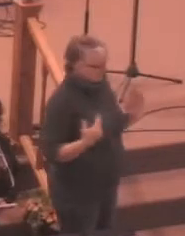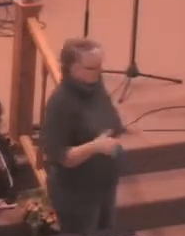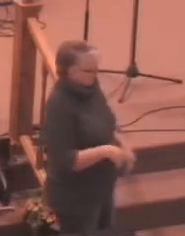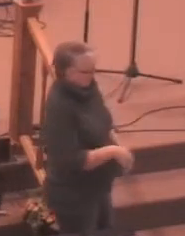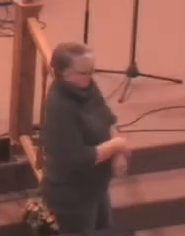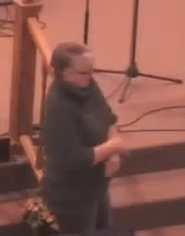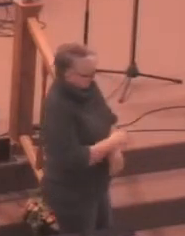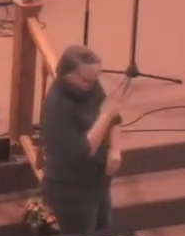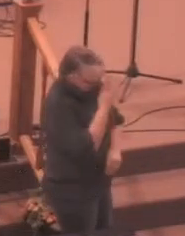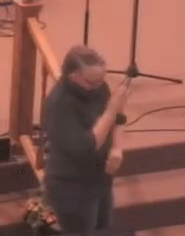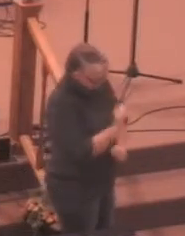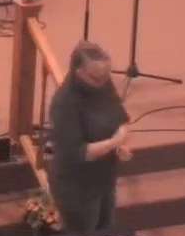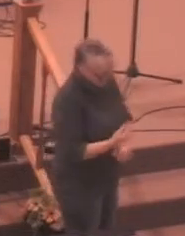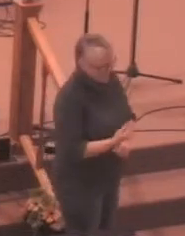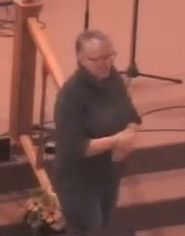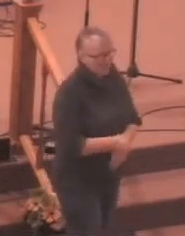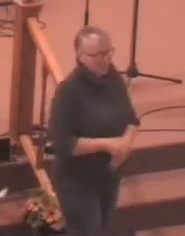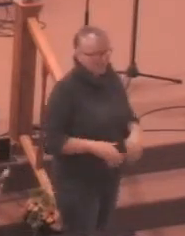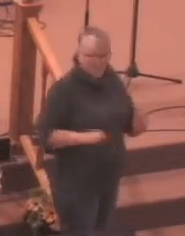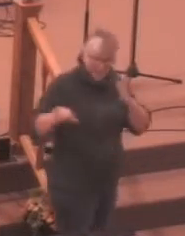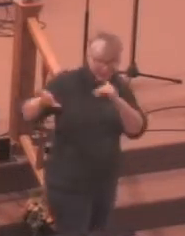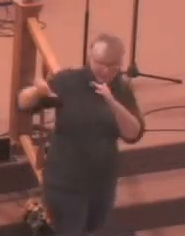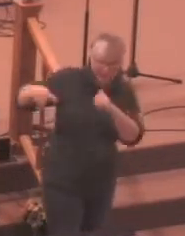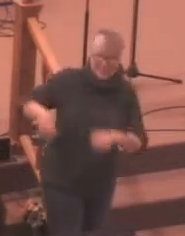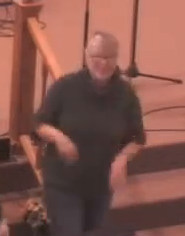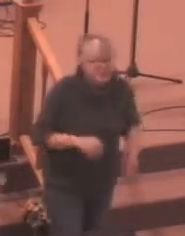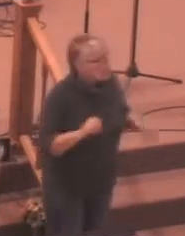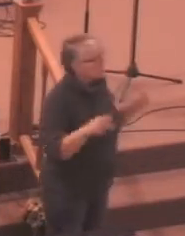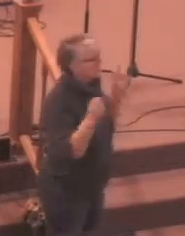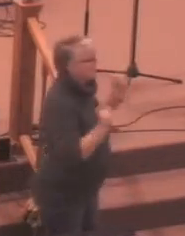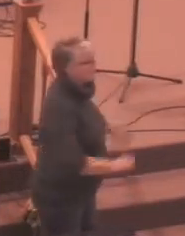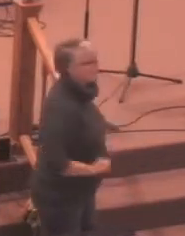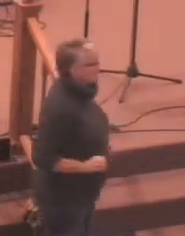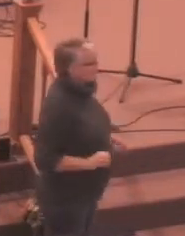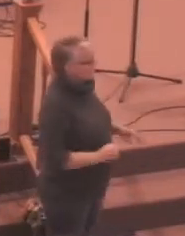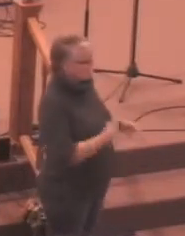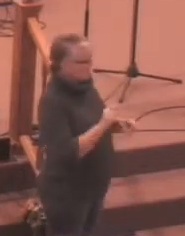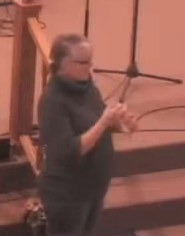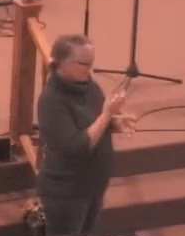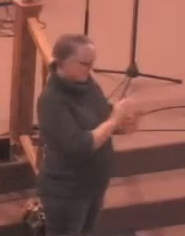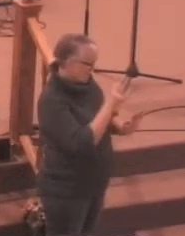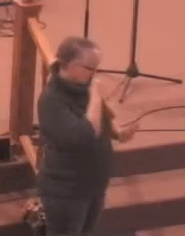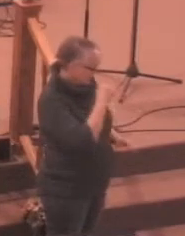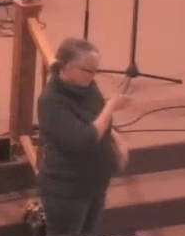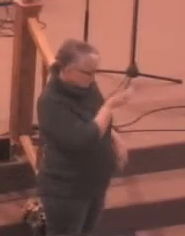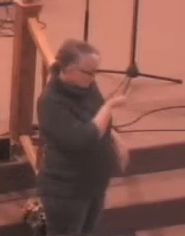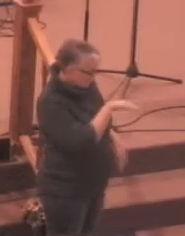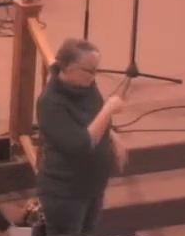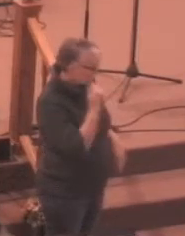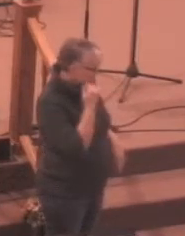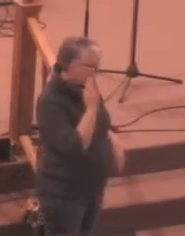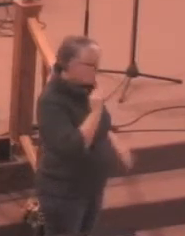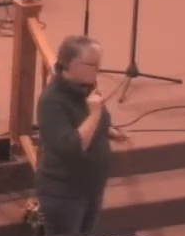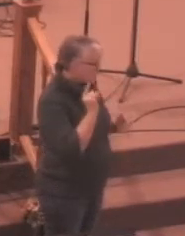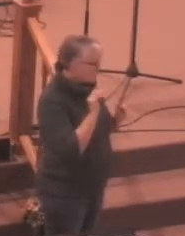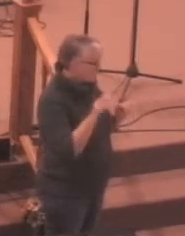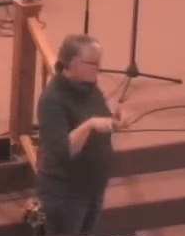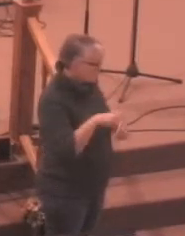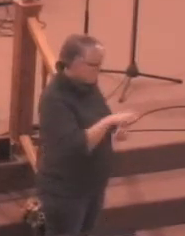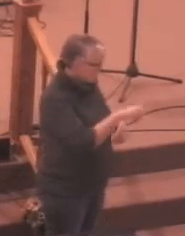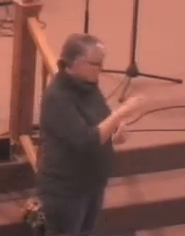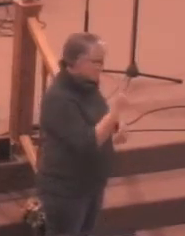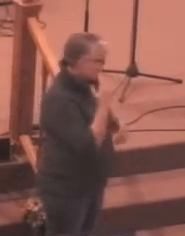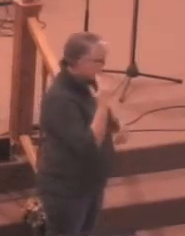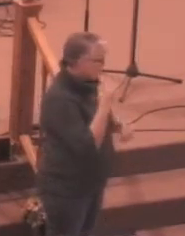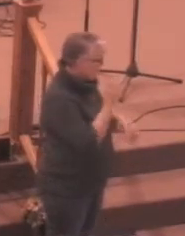Jeez. Hello, everyone. Okay, so Set Free Kids, you know, we are going to Colorado in